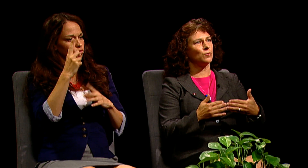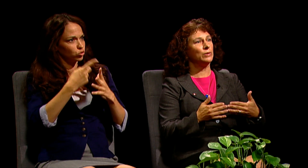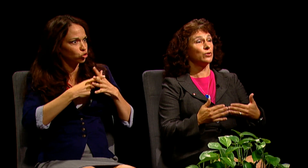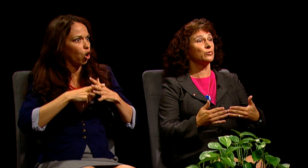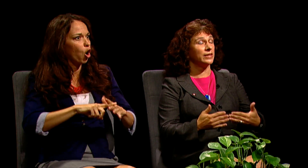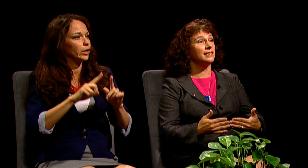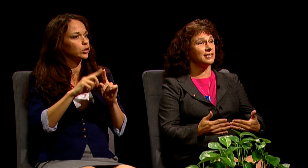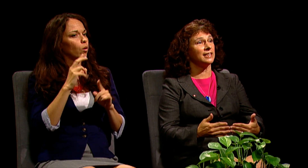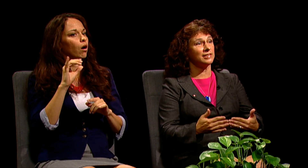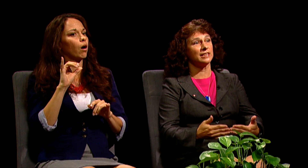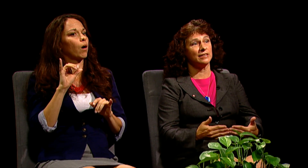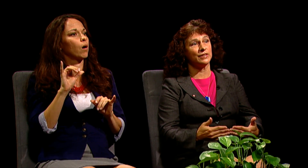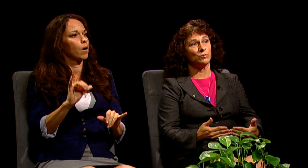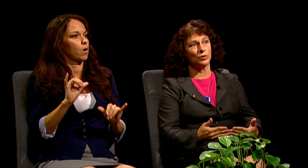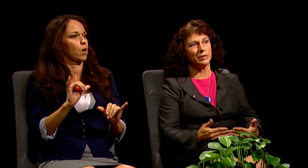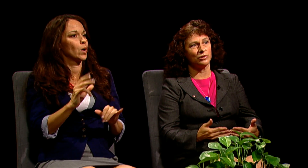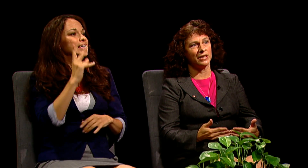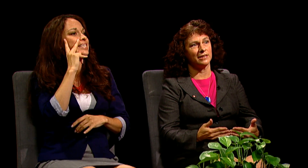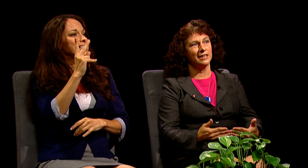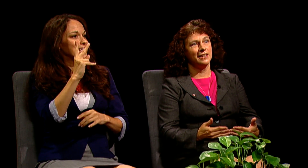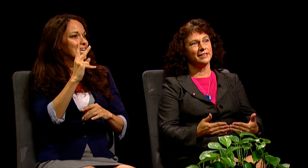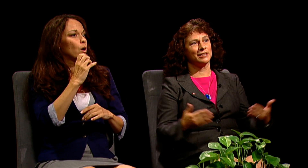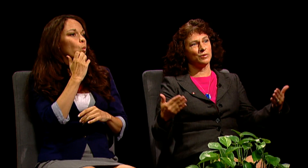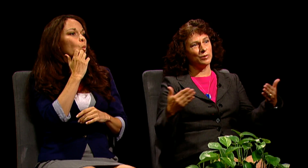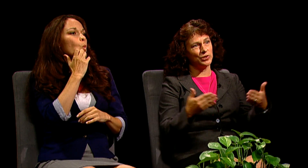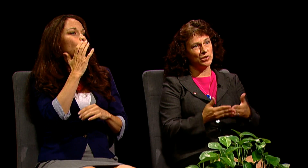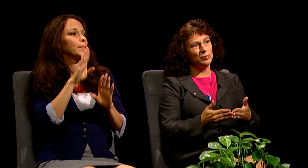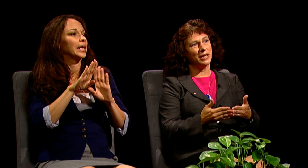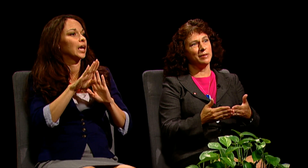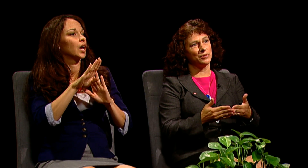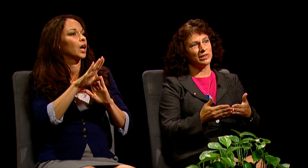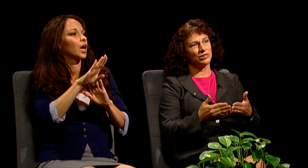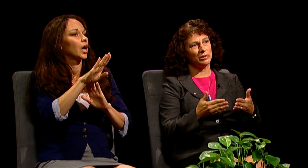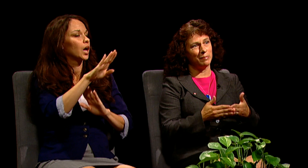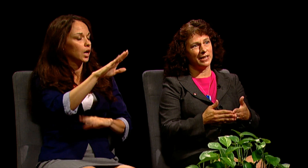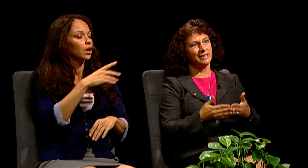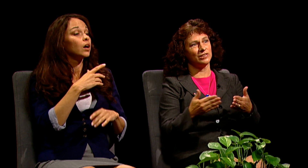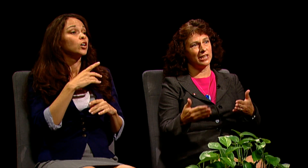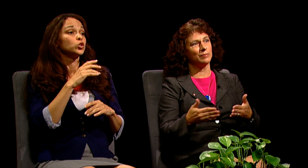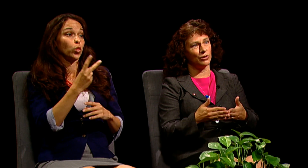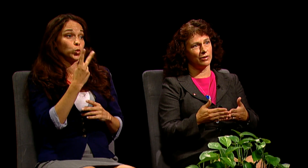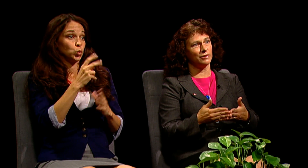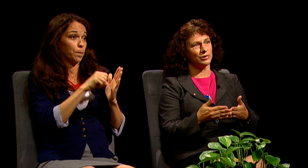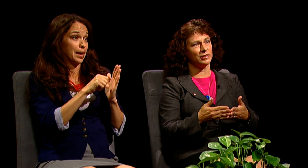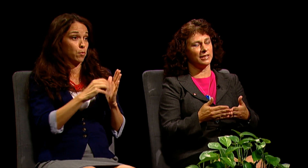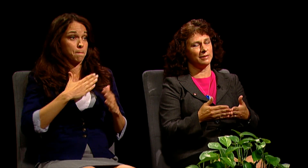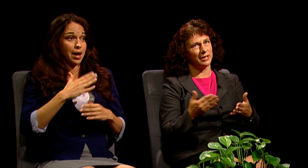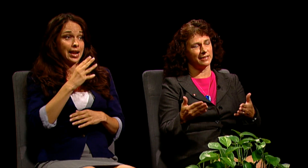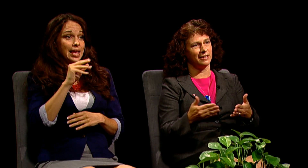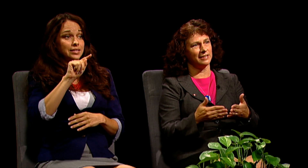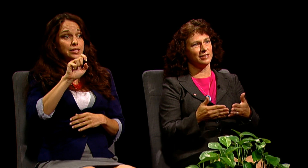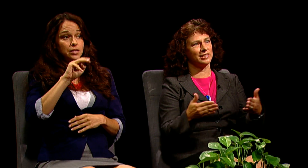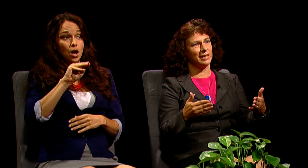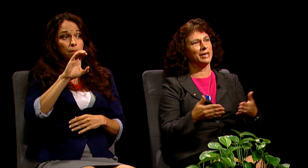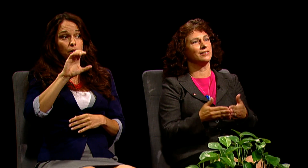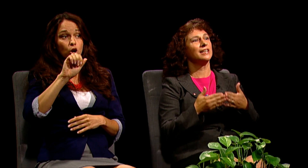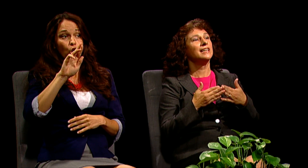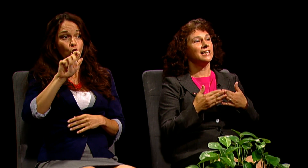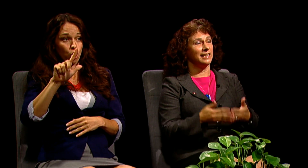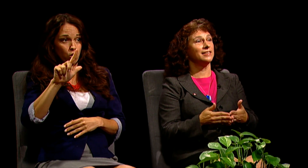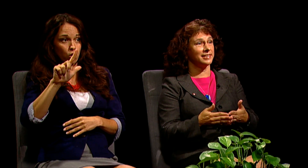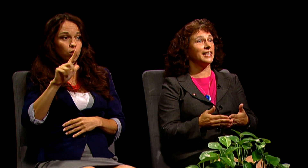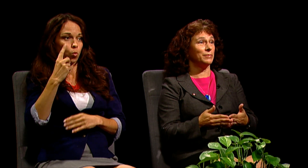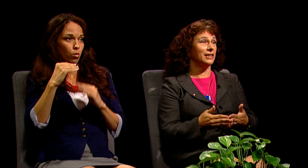realize that we were really seeing a significant warming trend. So those two papers, actually mine and Tom Carl's and colleagues, came